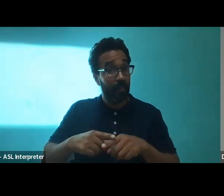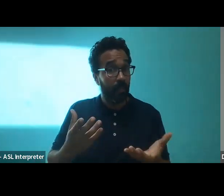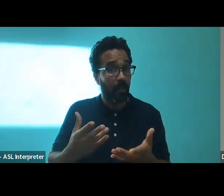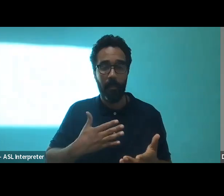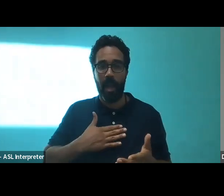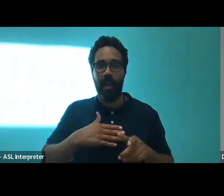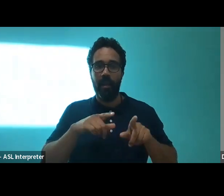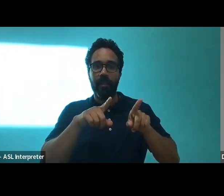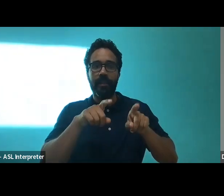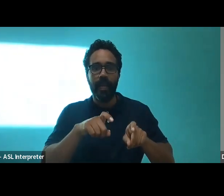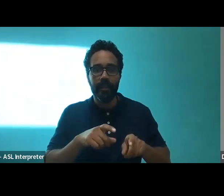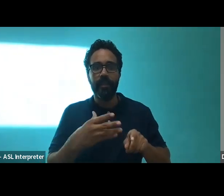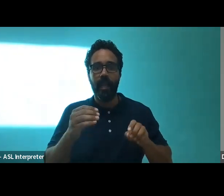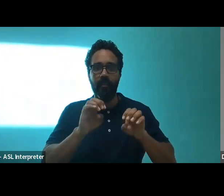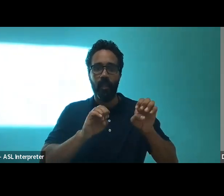evaluation measures.